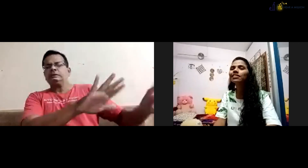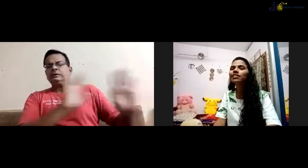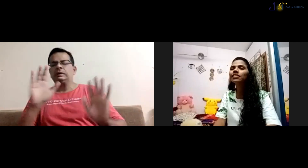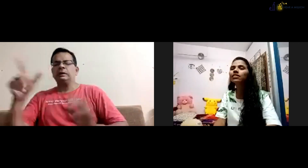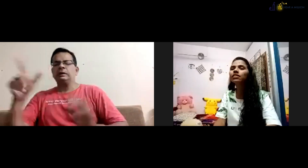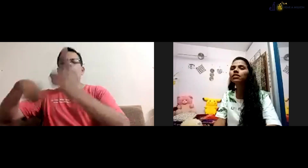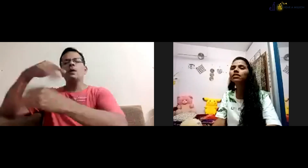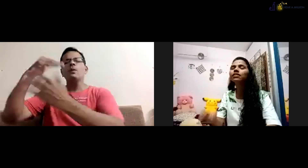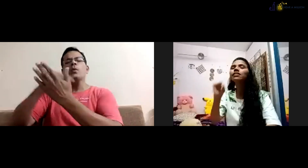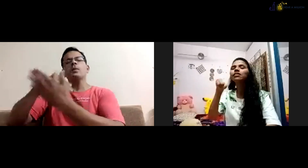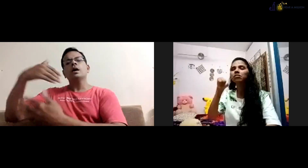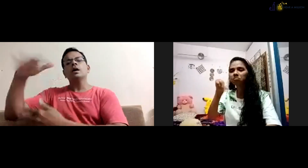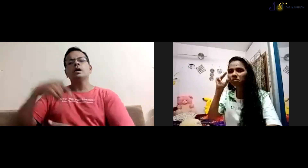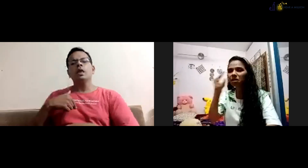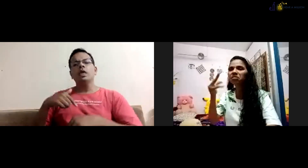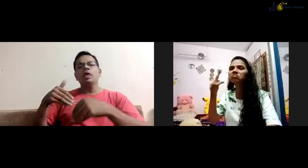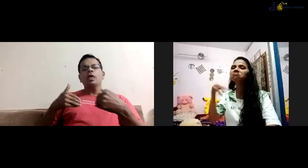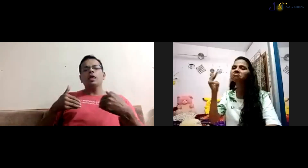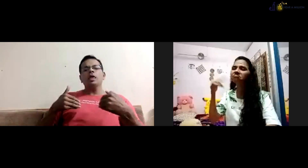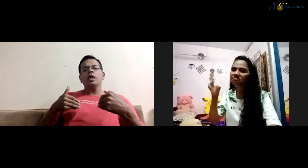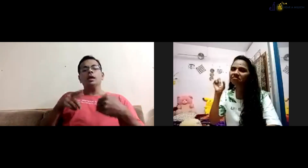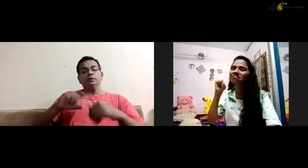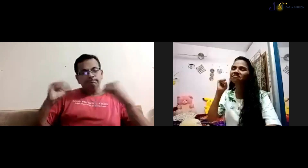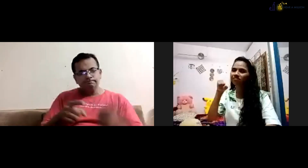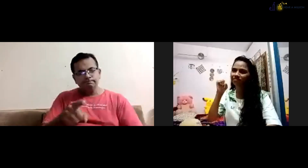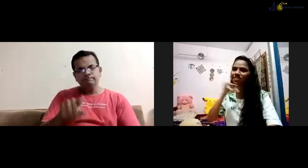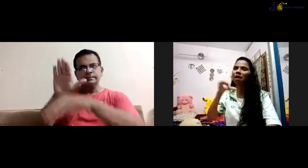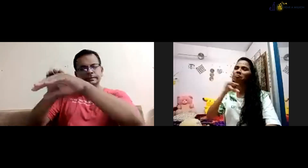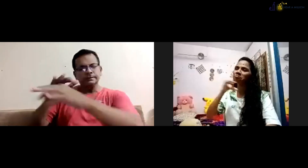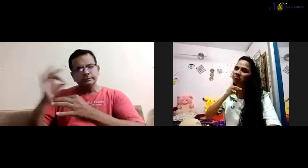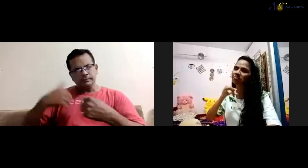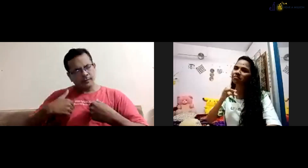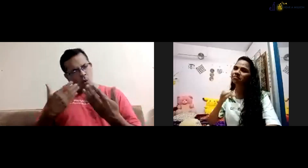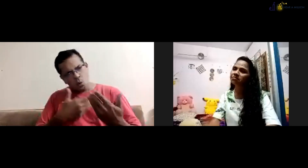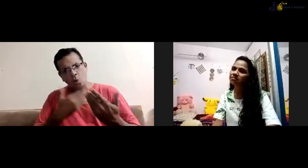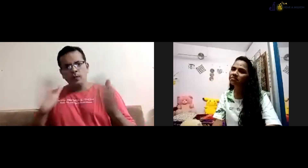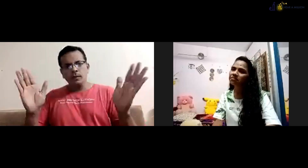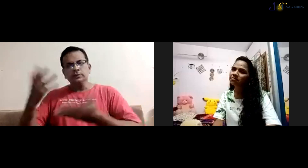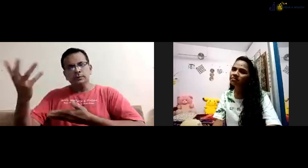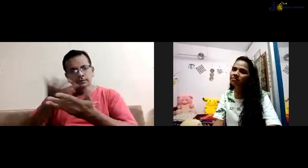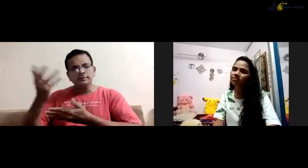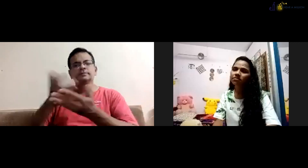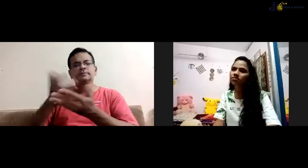okay, we are feeling shy. They didn't call us again. So that's our responsibility to